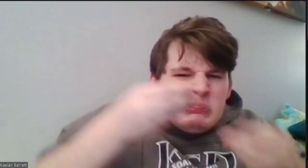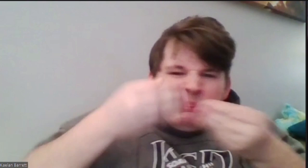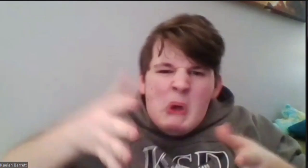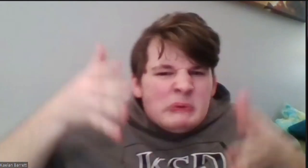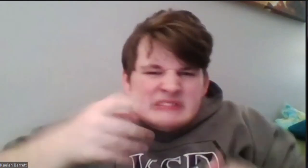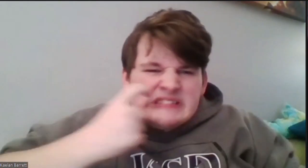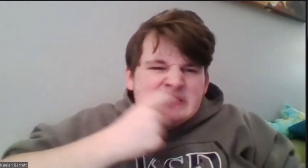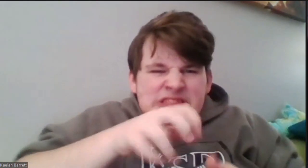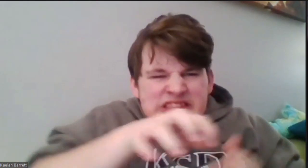ghost.